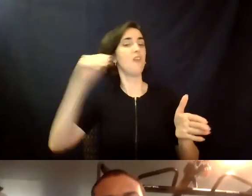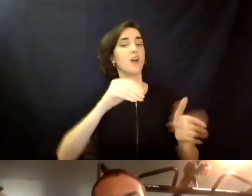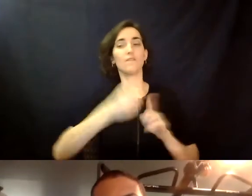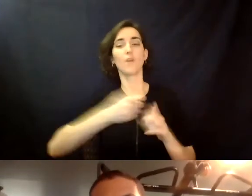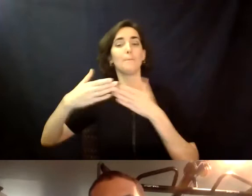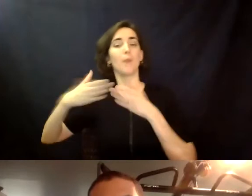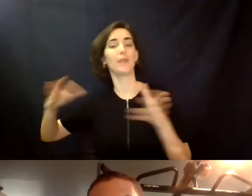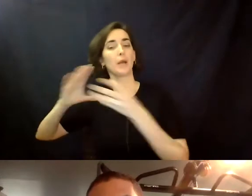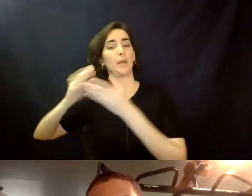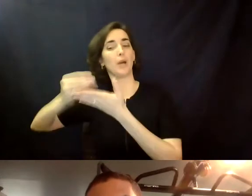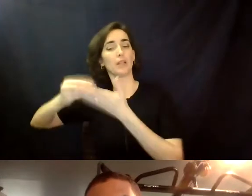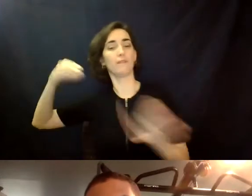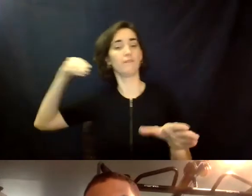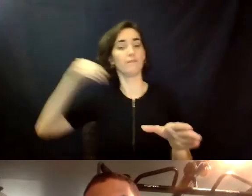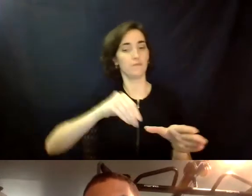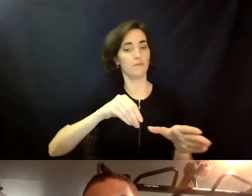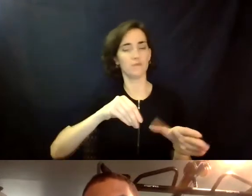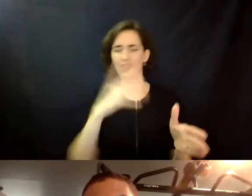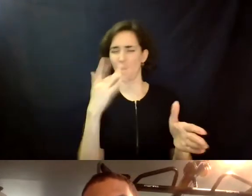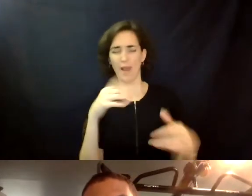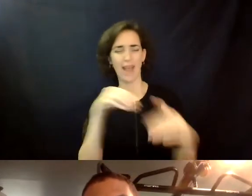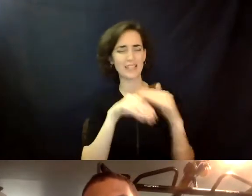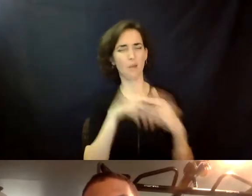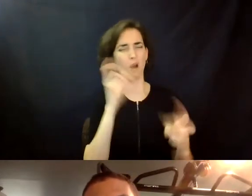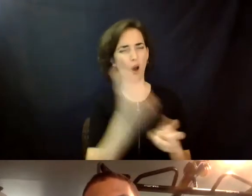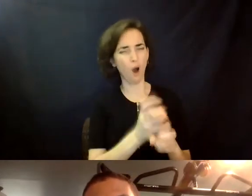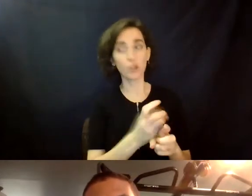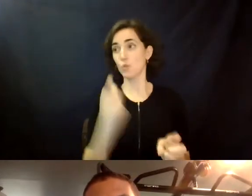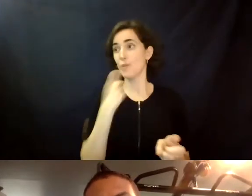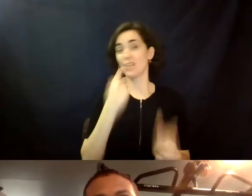many streetcars have been put in service in recent years?